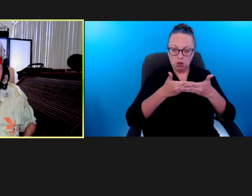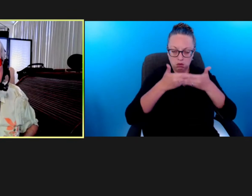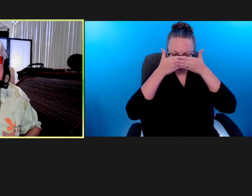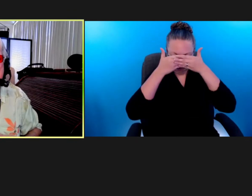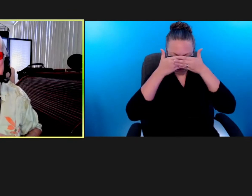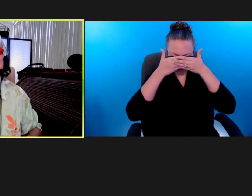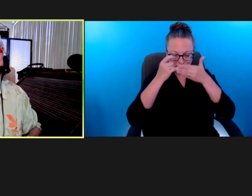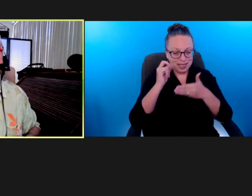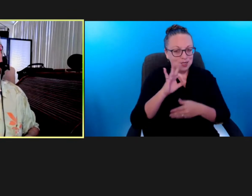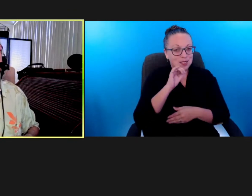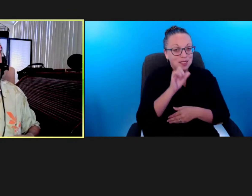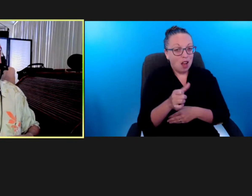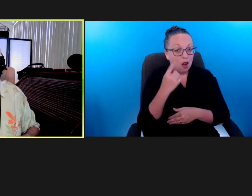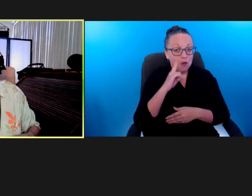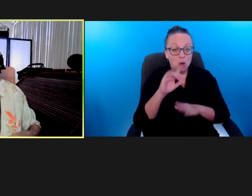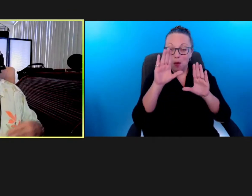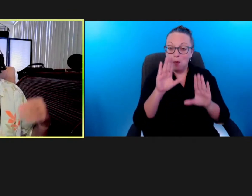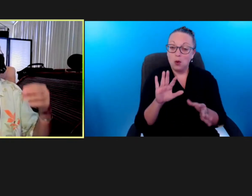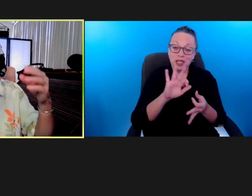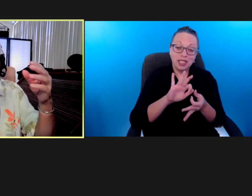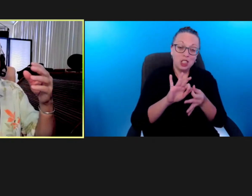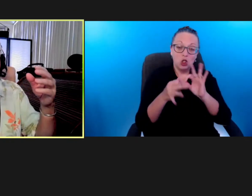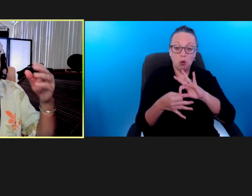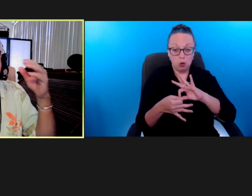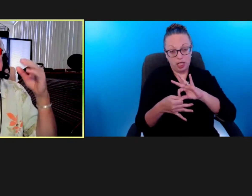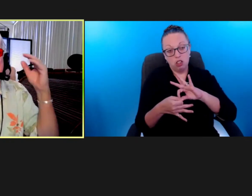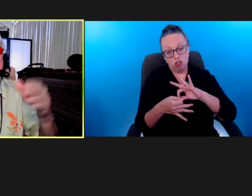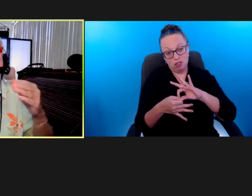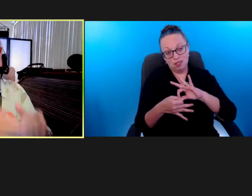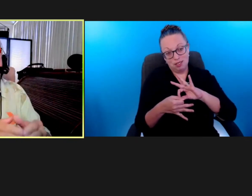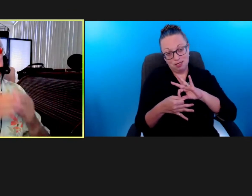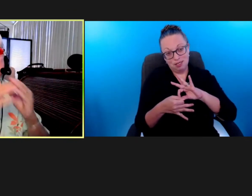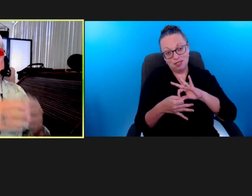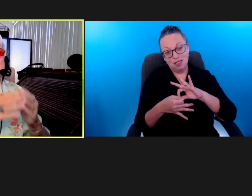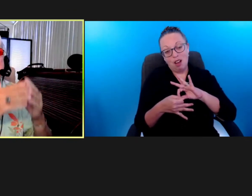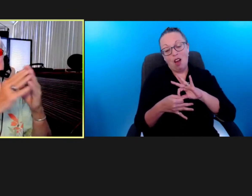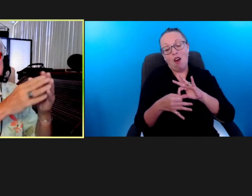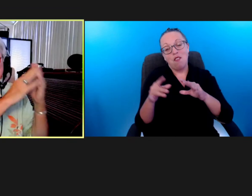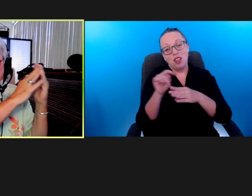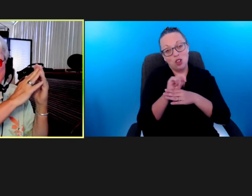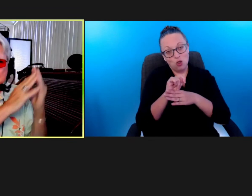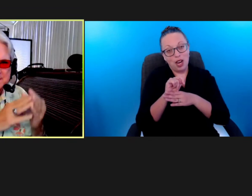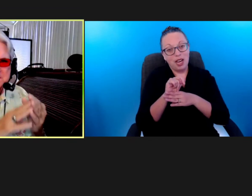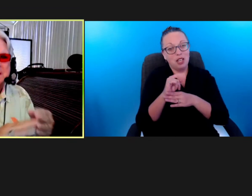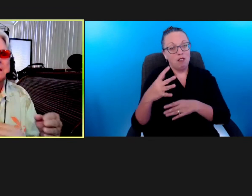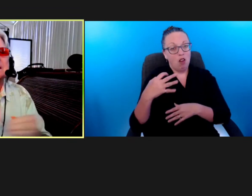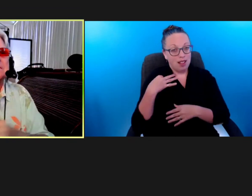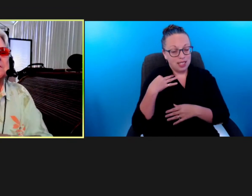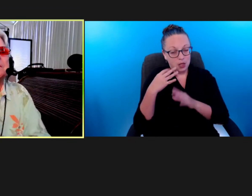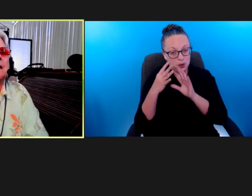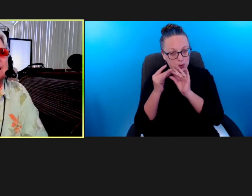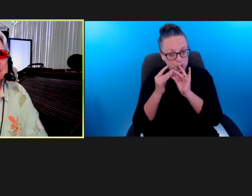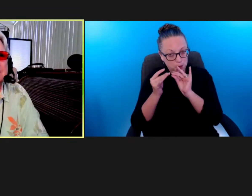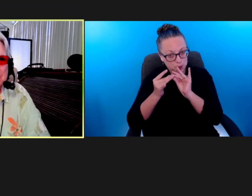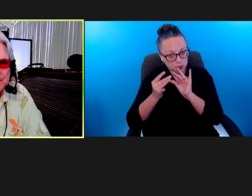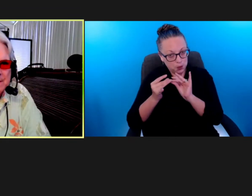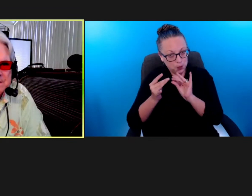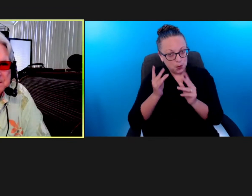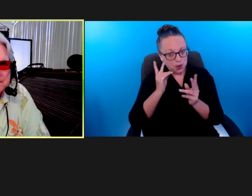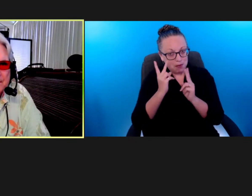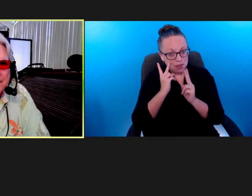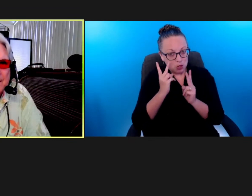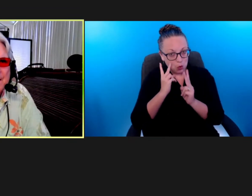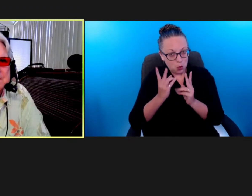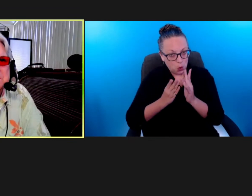brilliant interpretation of the trained volunteer who whispered visual elements through my AD